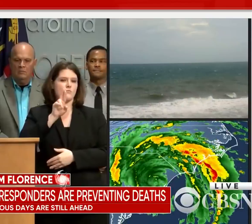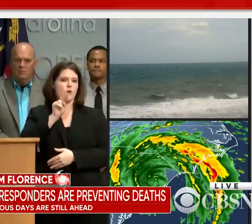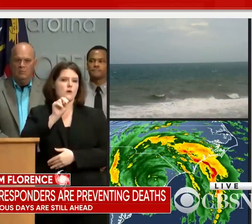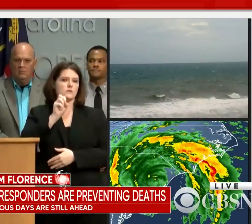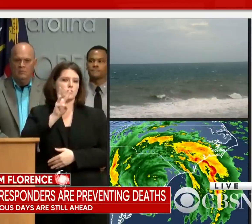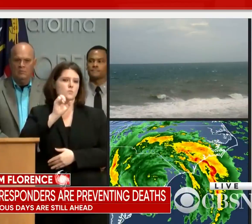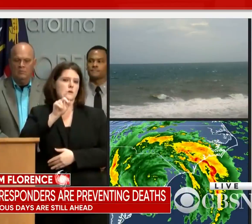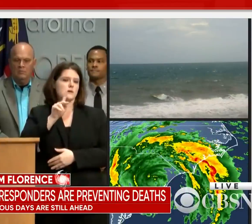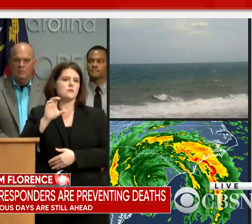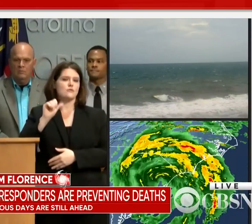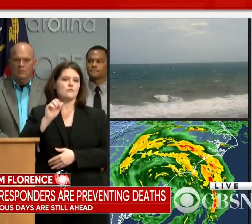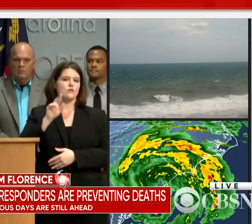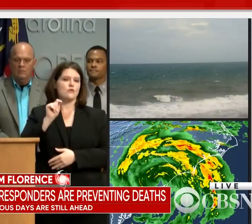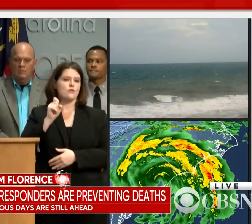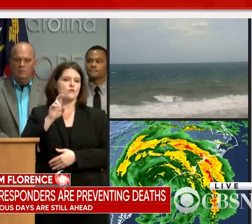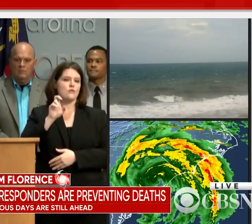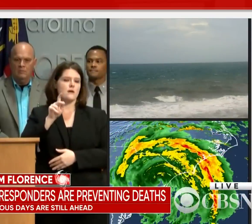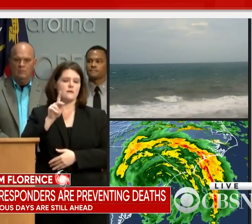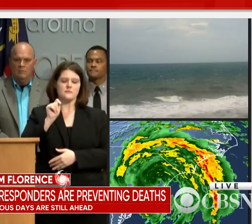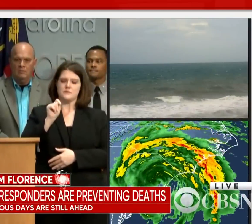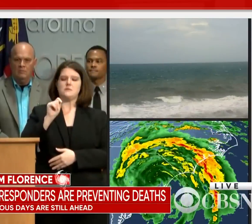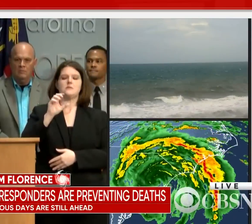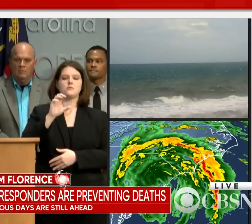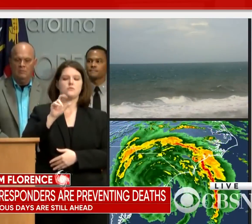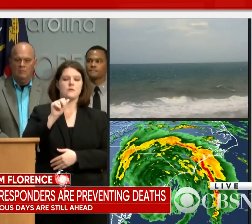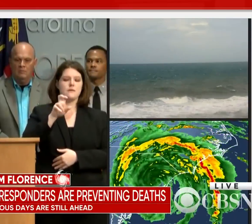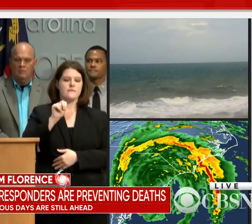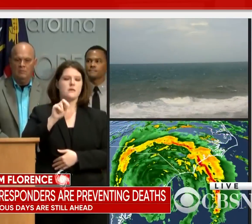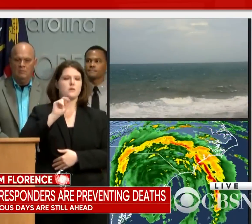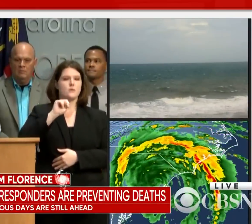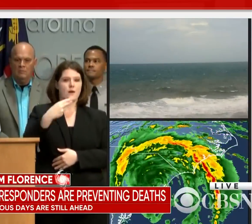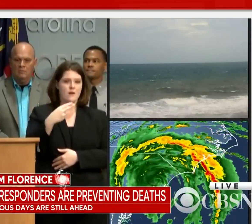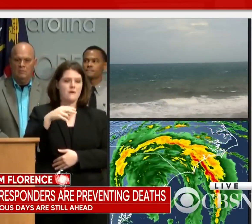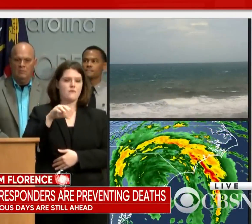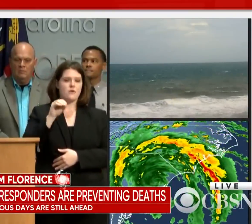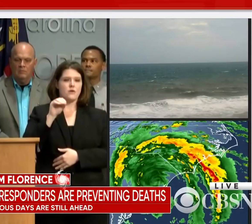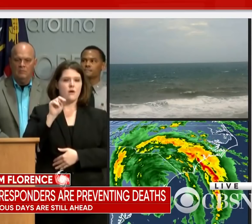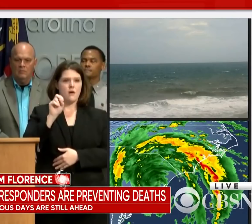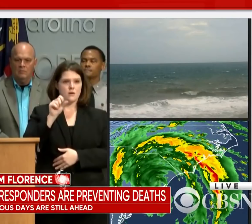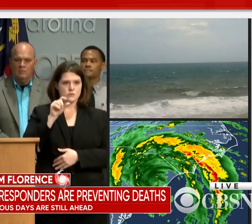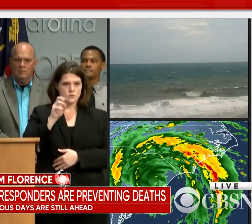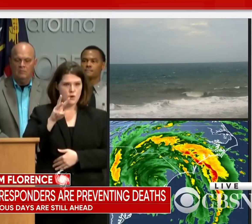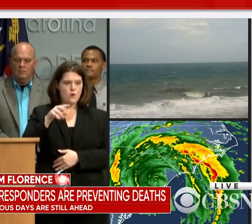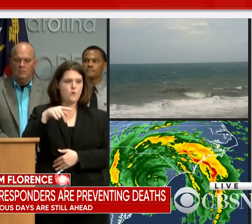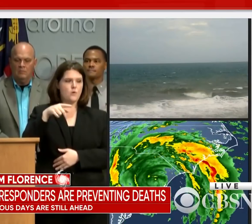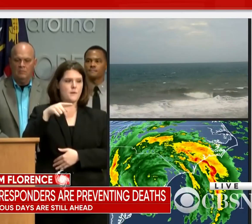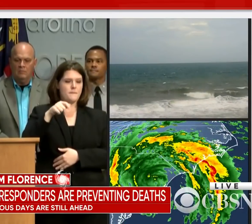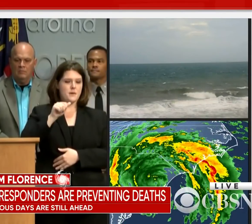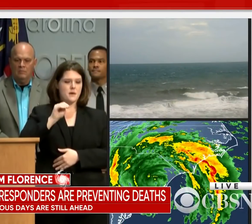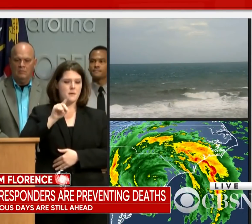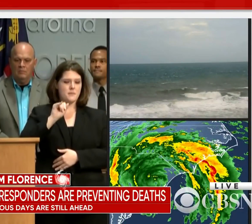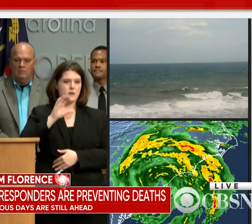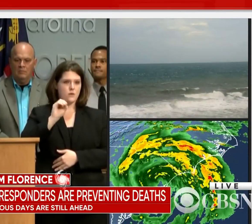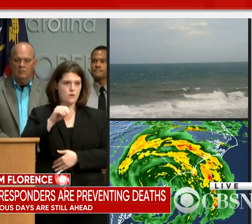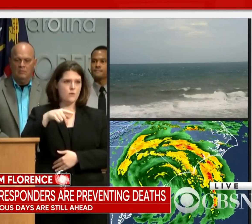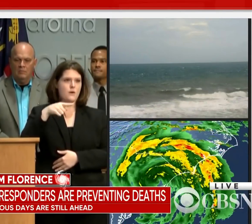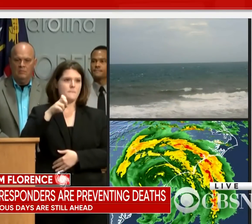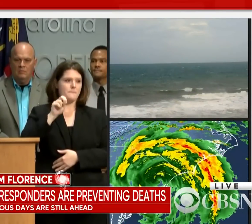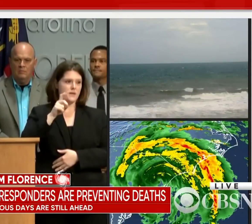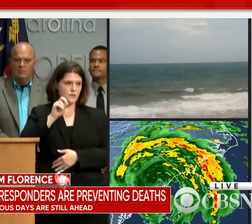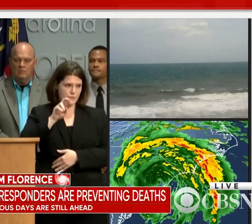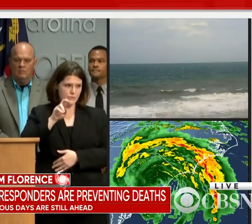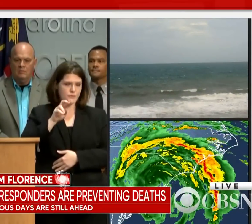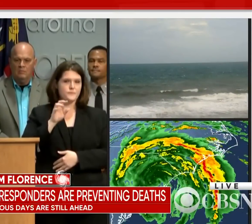Carteret, Craven, New Hanover, Onslow, Pamlico, and Pender counties.